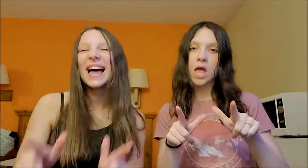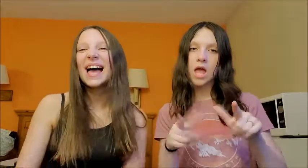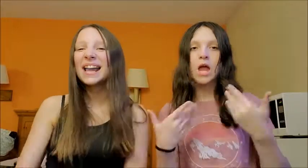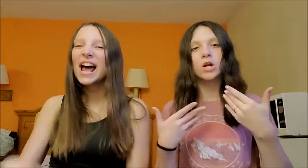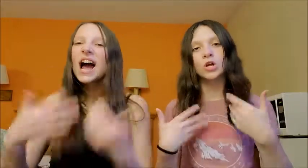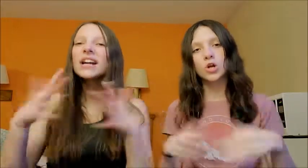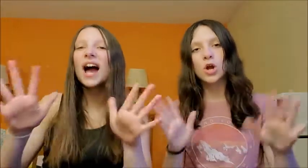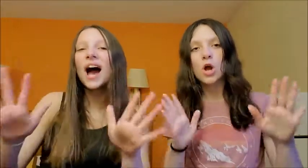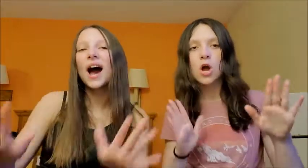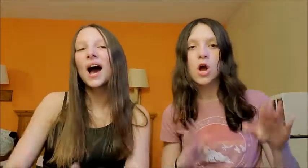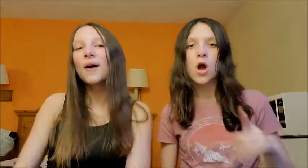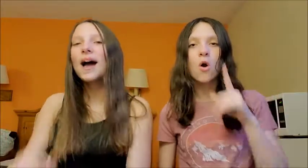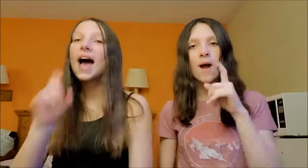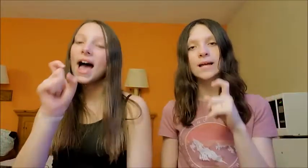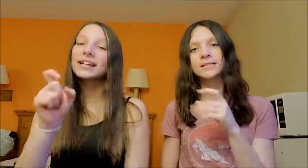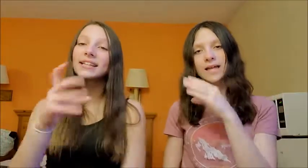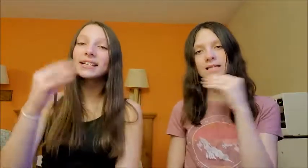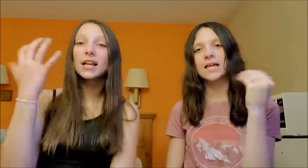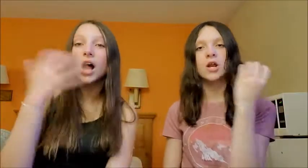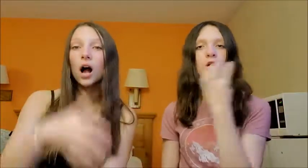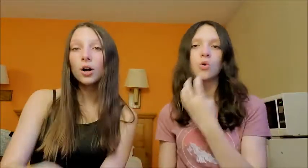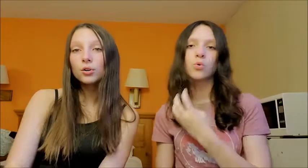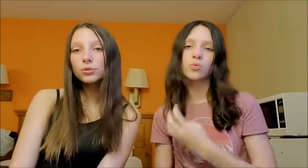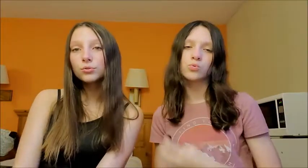let go Exes and oh